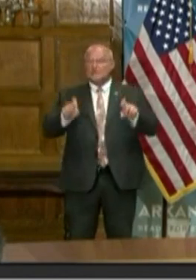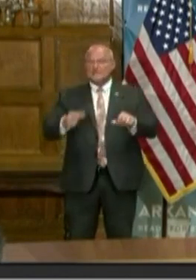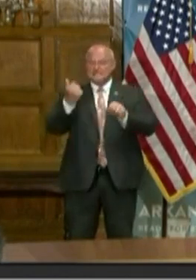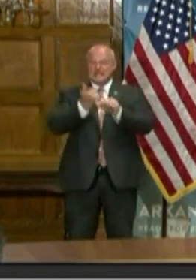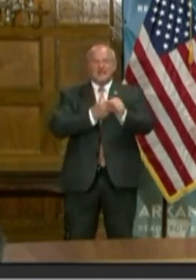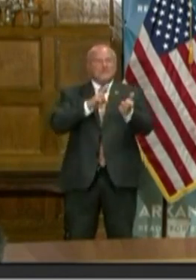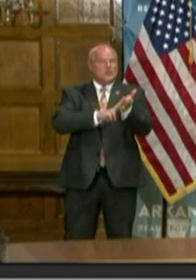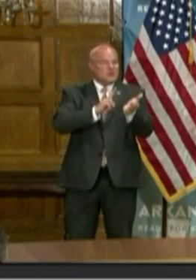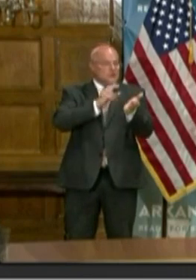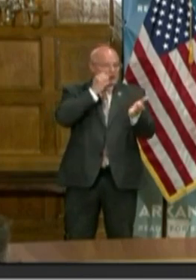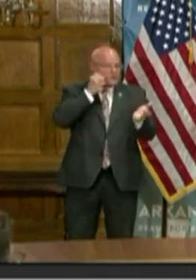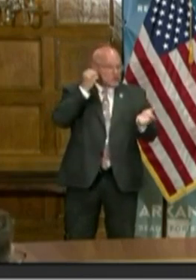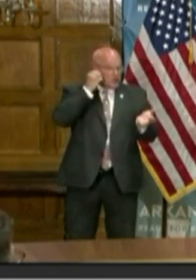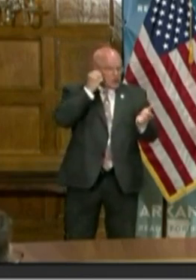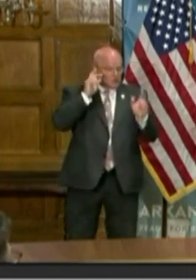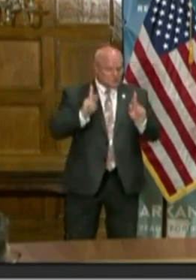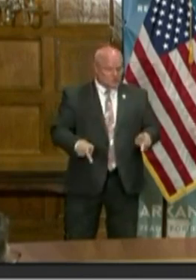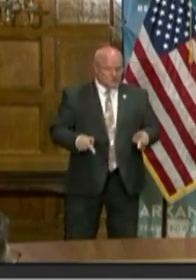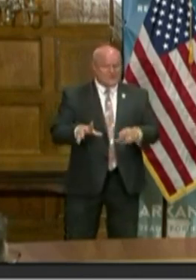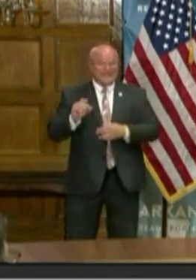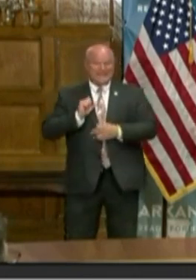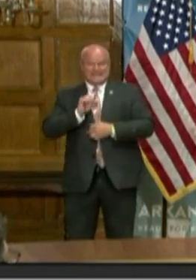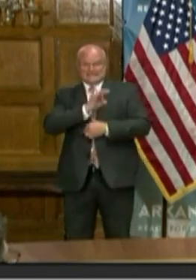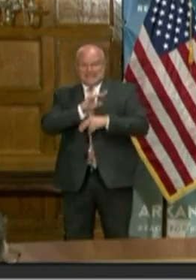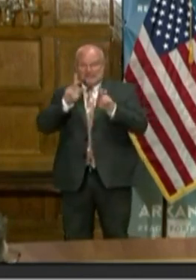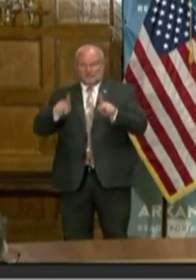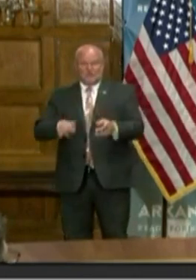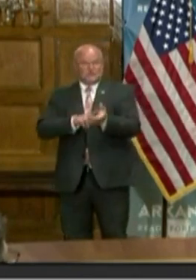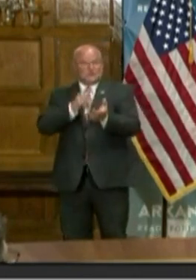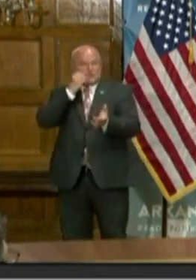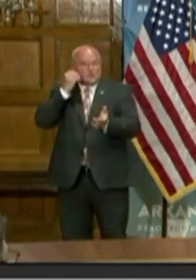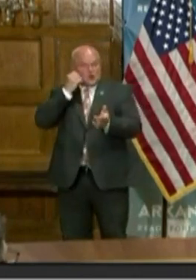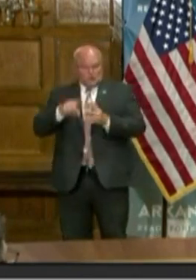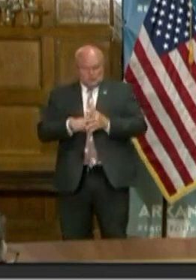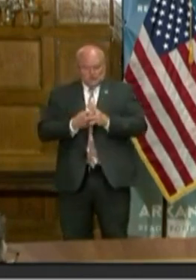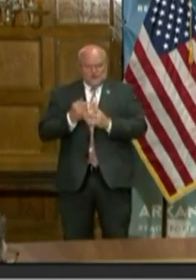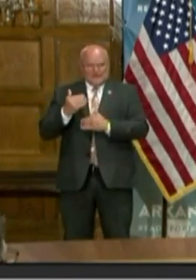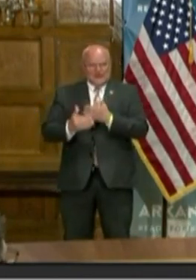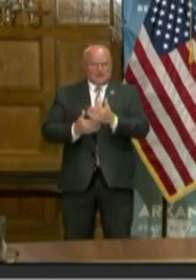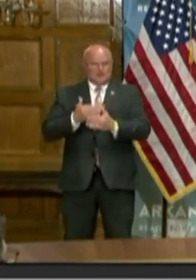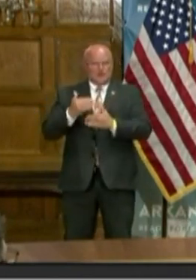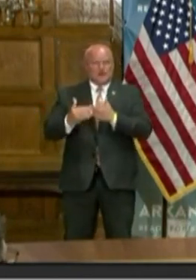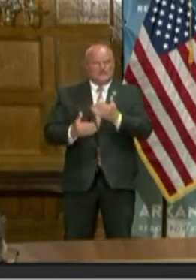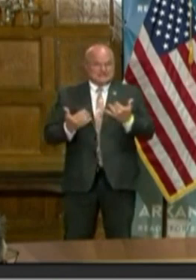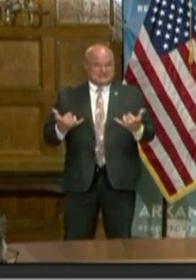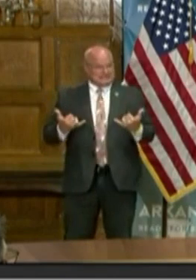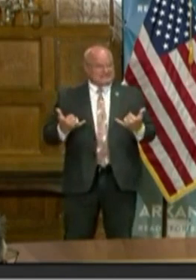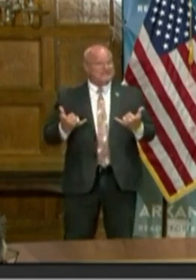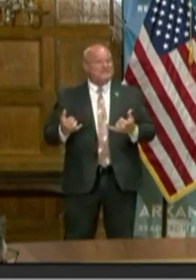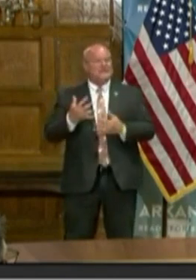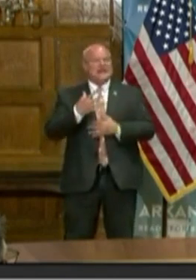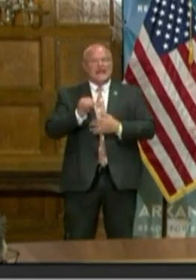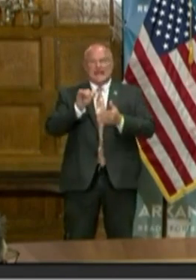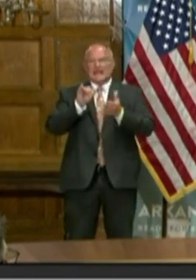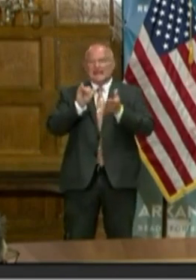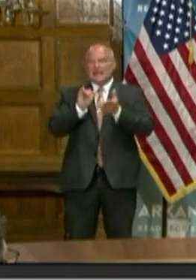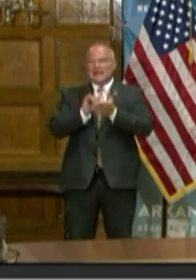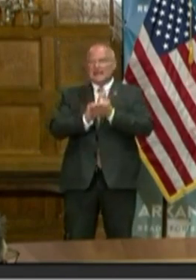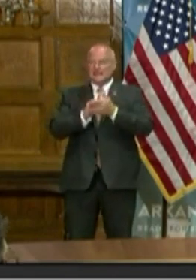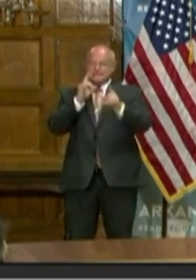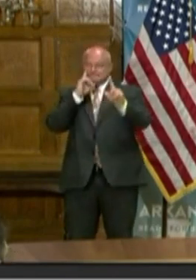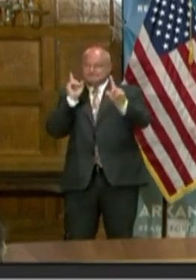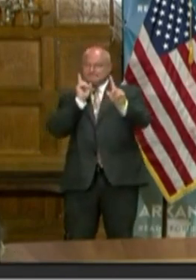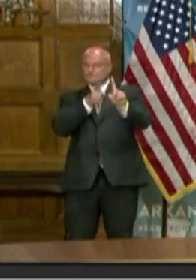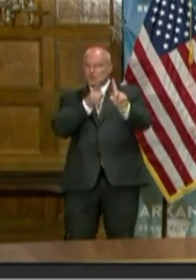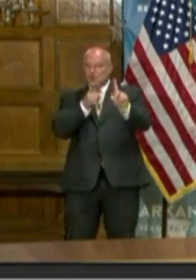every nursing home resident and staff person. We're starting that process, and that's an